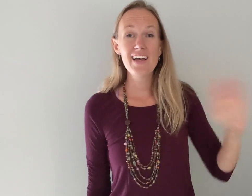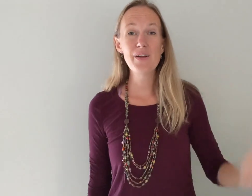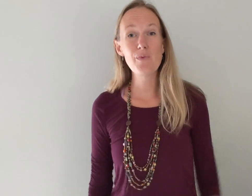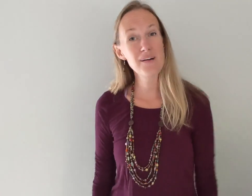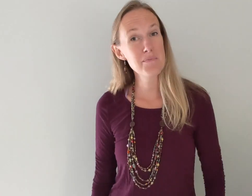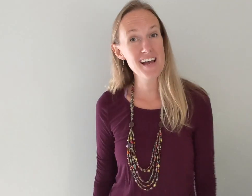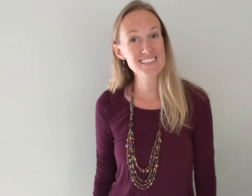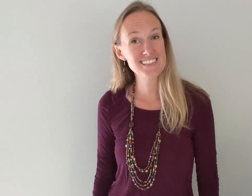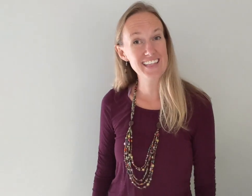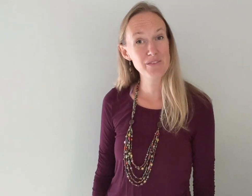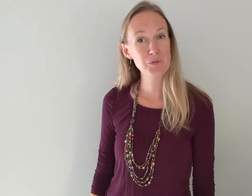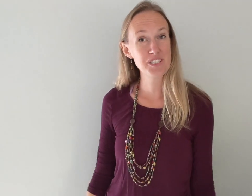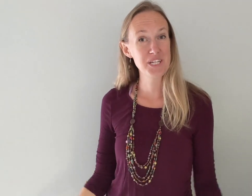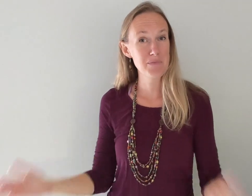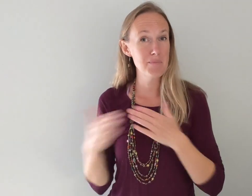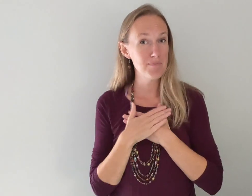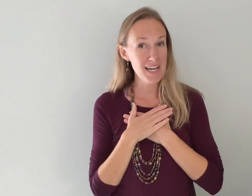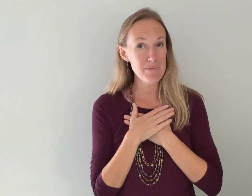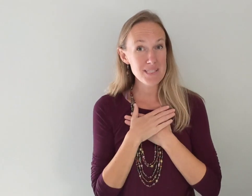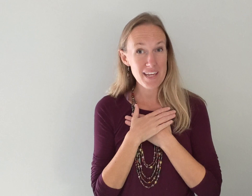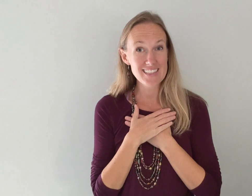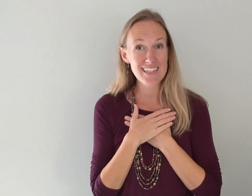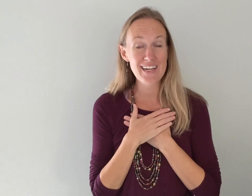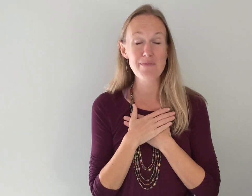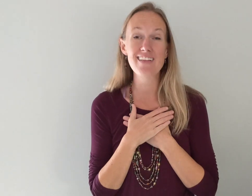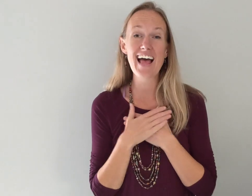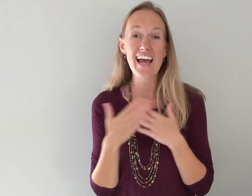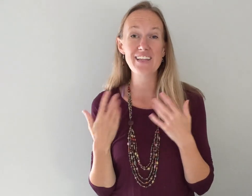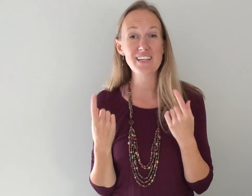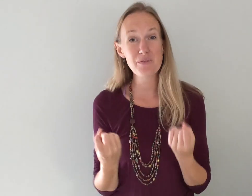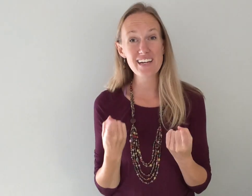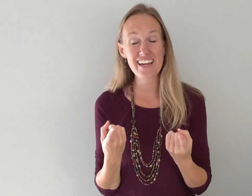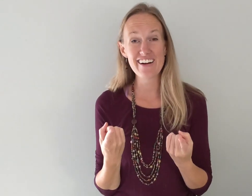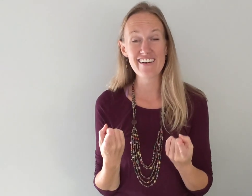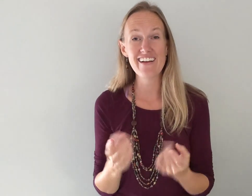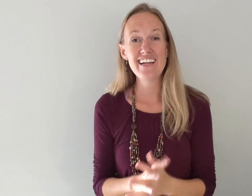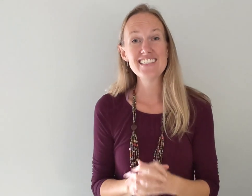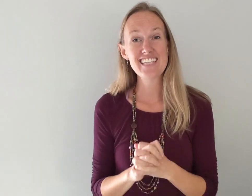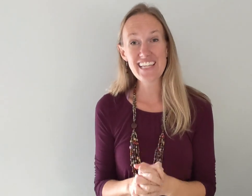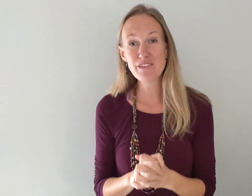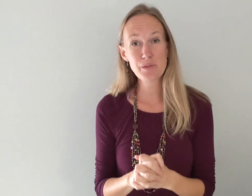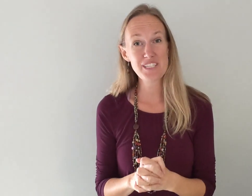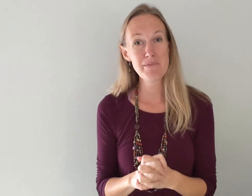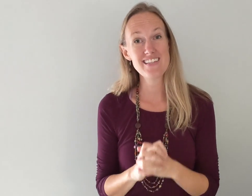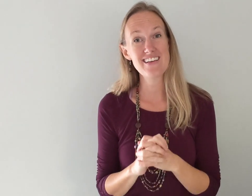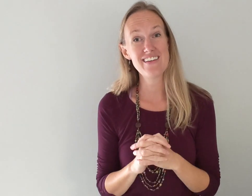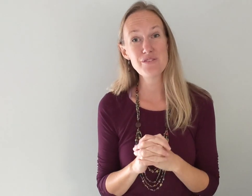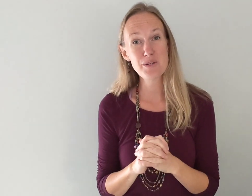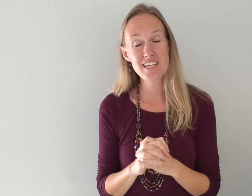everyone. Welcome back to Sign Language Worship. My name is Mandy and I'm glad that you are here. Sign Language Worship is a YouTube